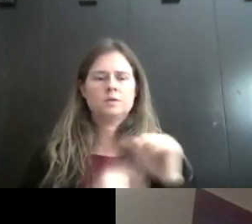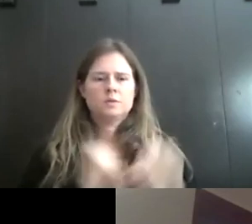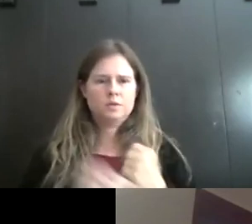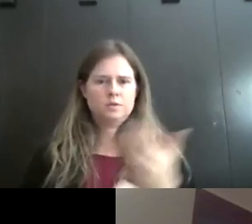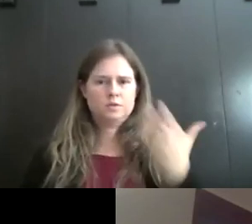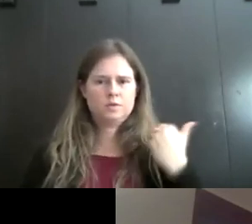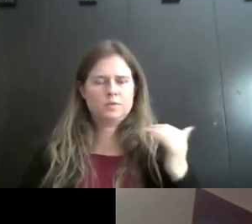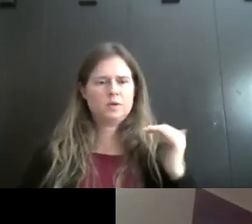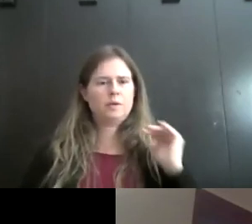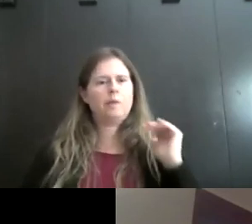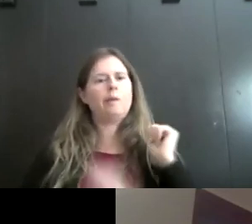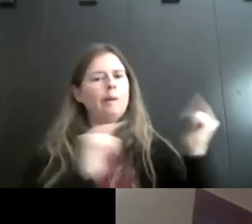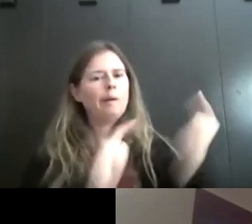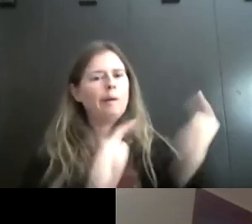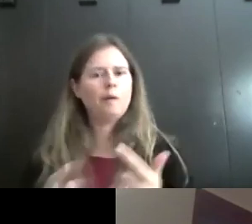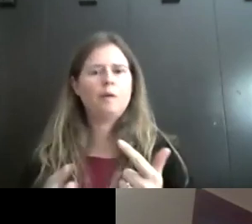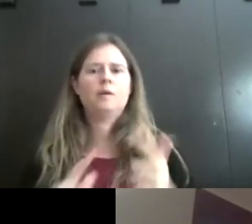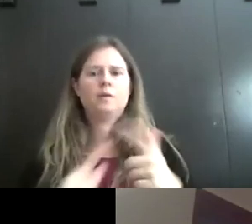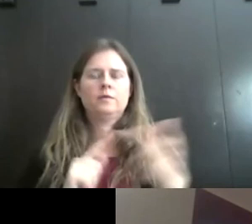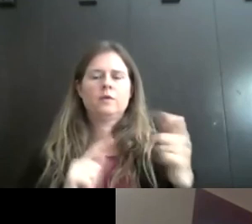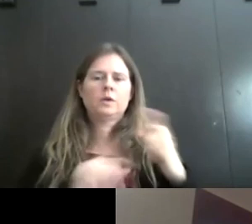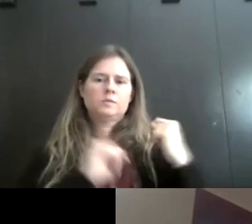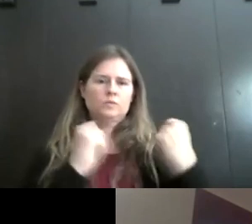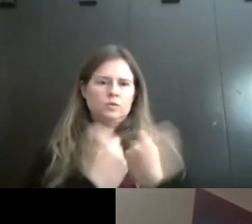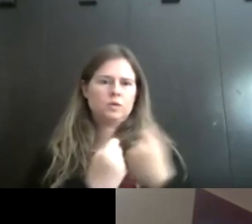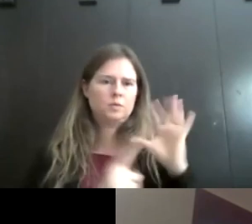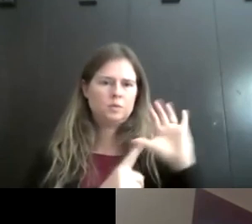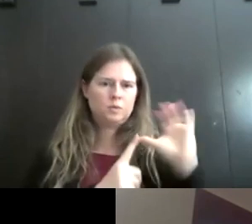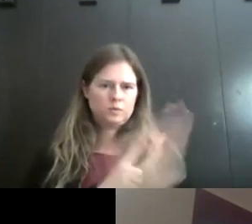cultures. We were all hunters and gatherers.